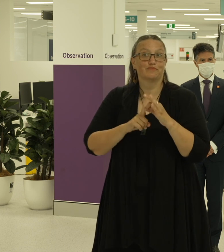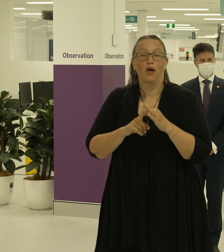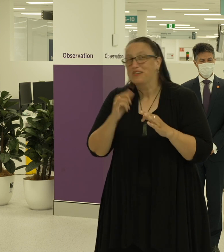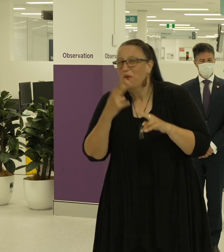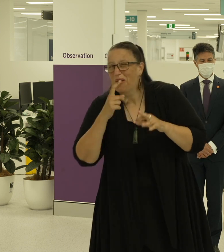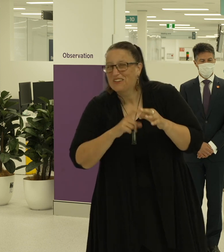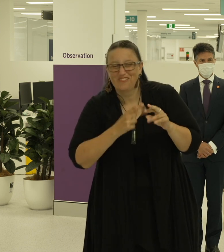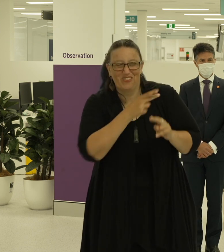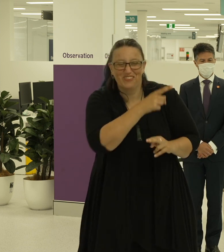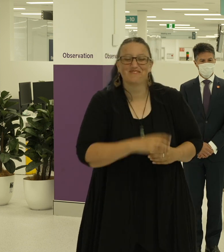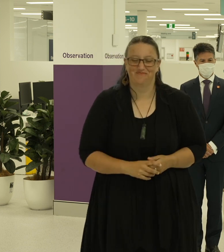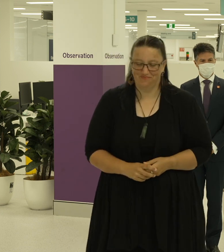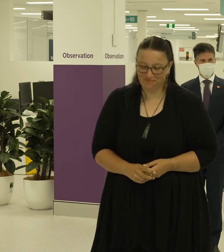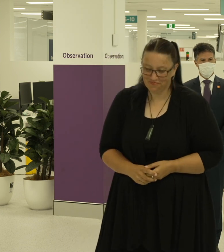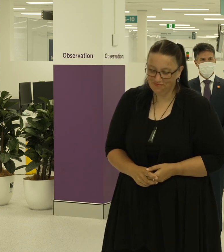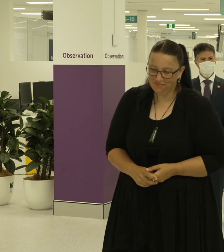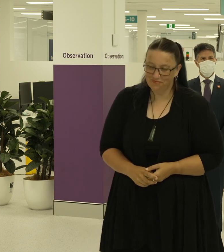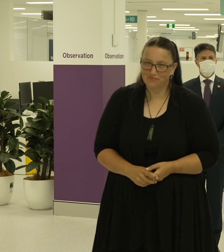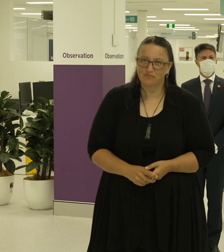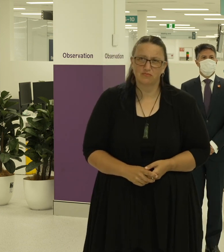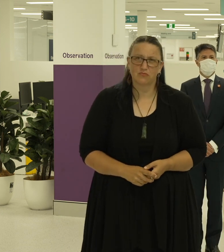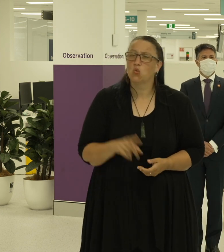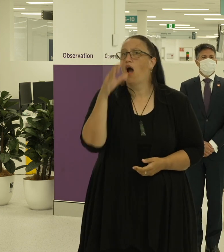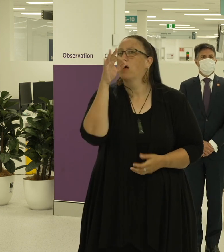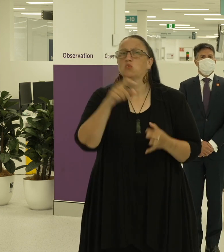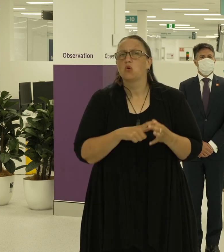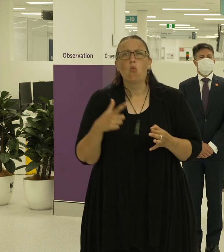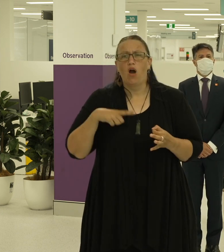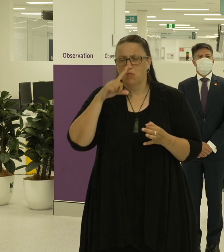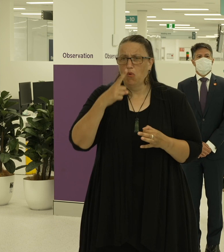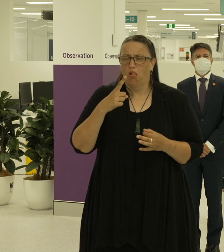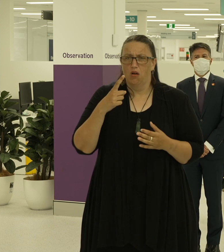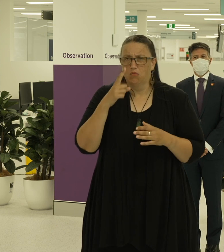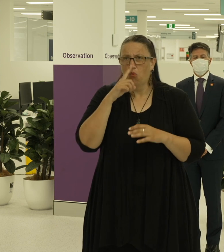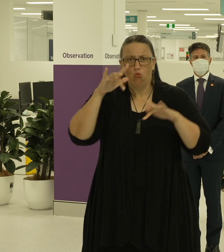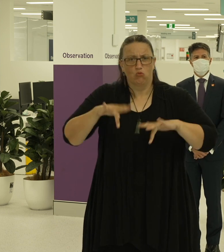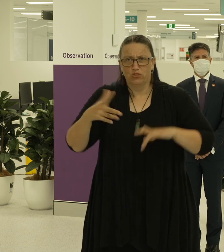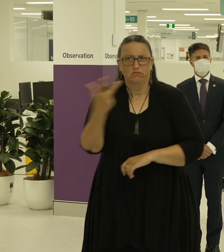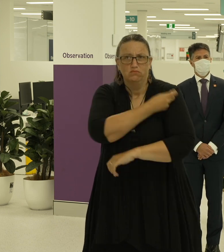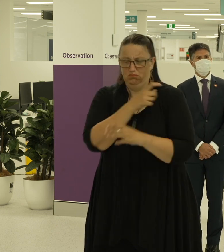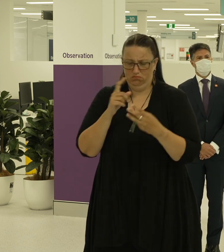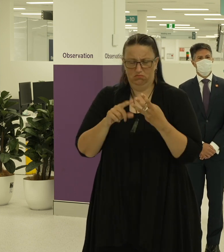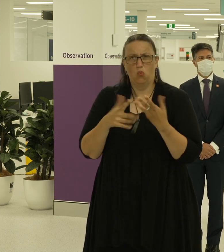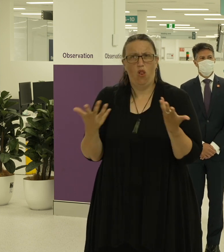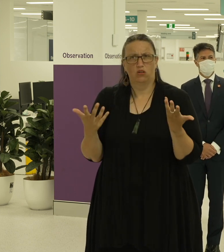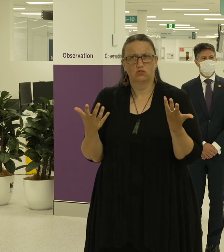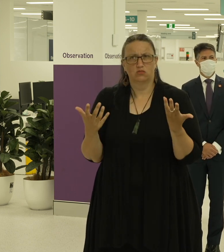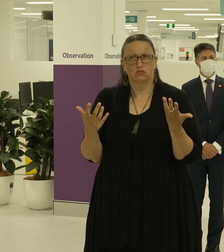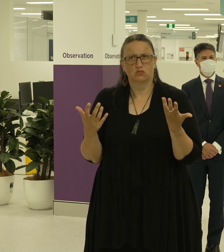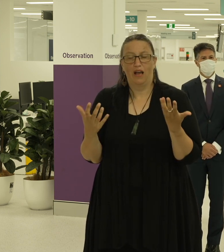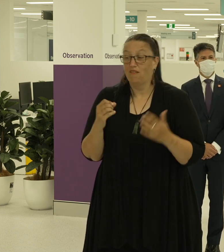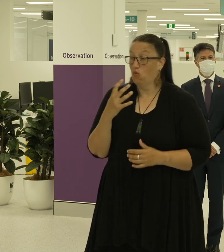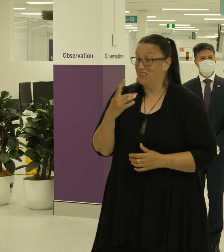Yes. you posed the question there. Why aren't people getting the booster? 43, 45%, whatever it is. Why the